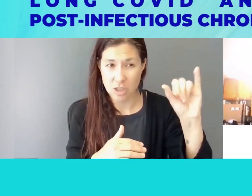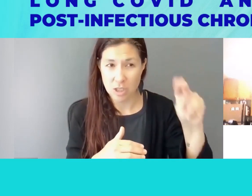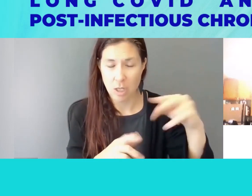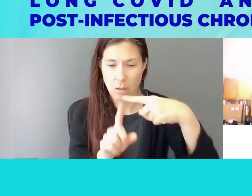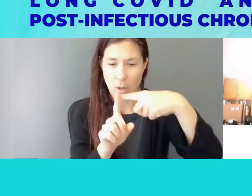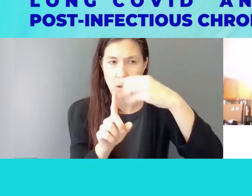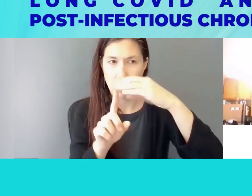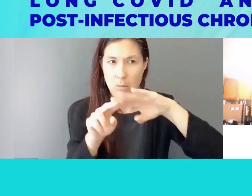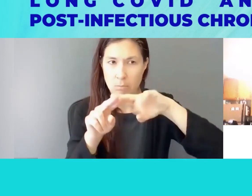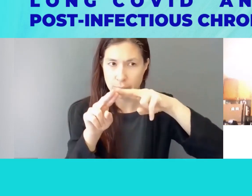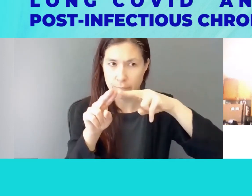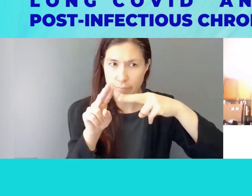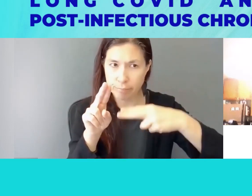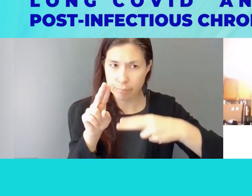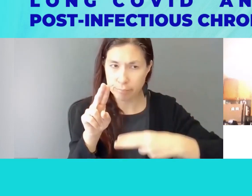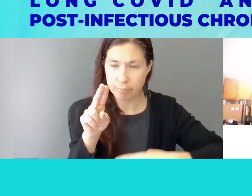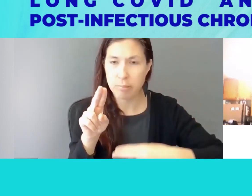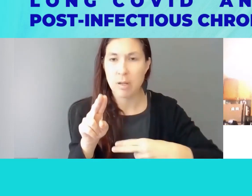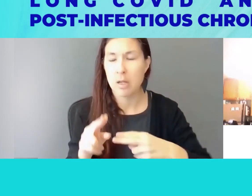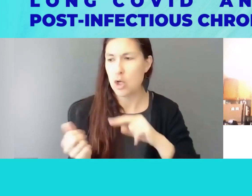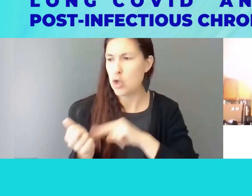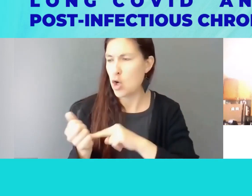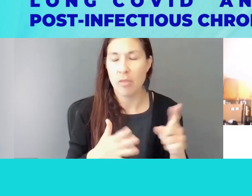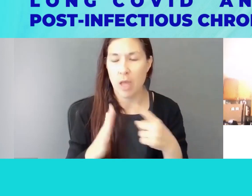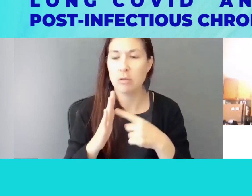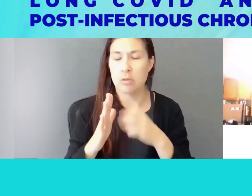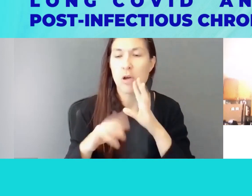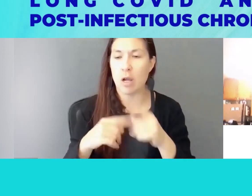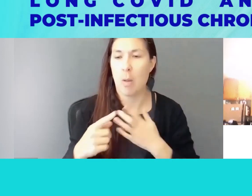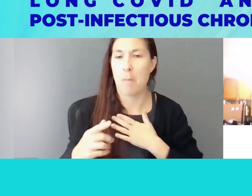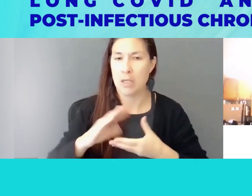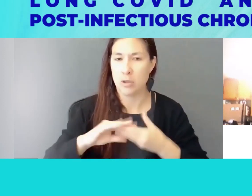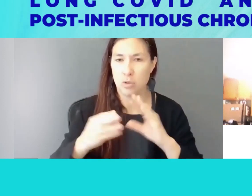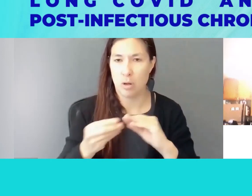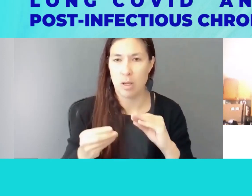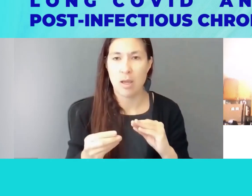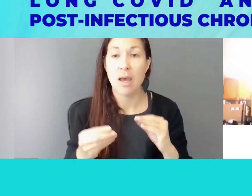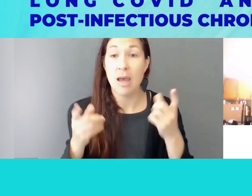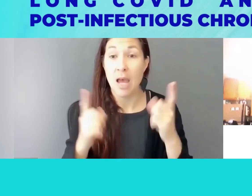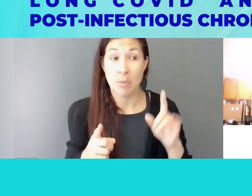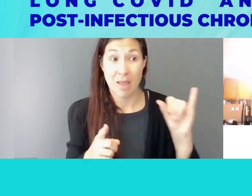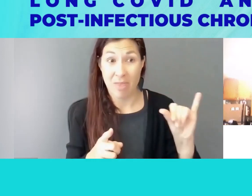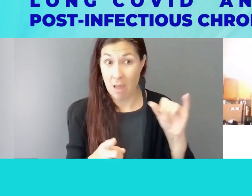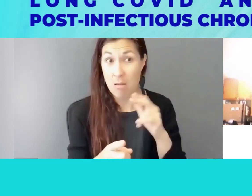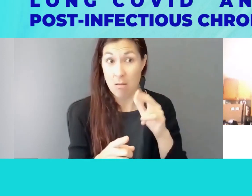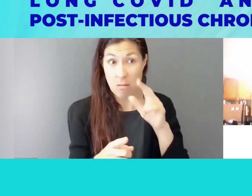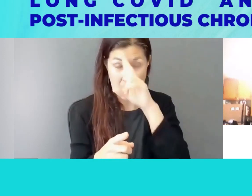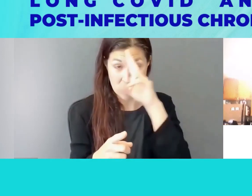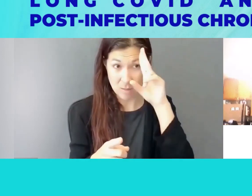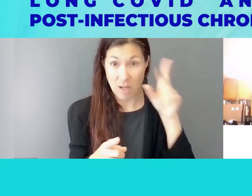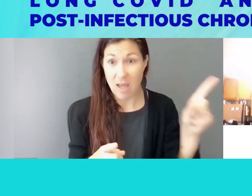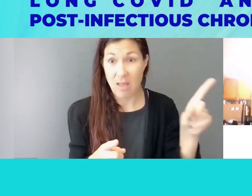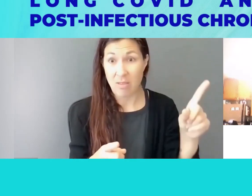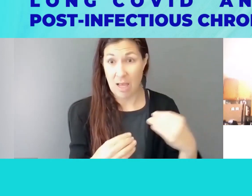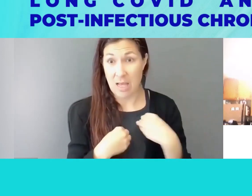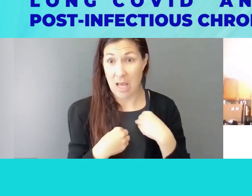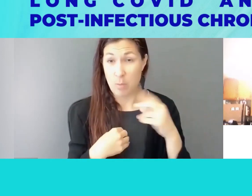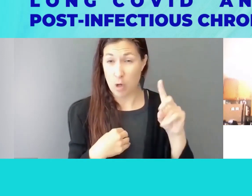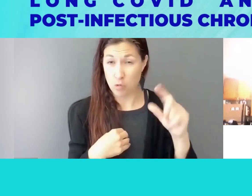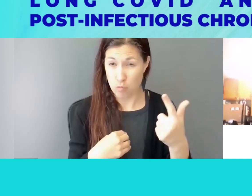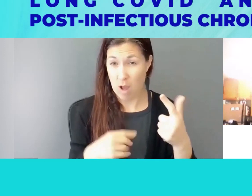resources. We need someone to actually make the calls on our behalf, fill out the paperwork for us, and follow up when there's a hitch. We also need the state to help us